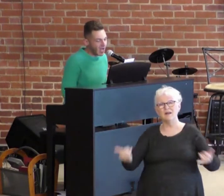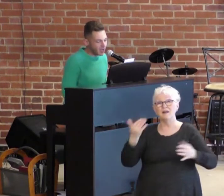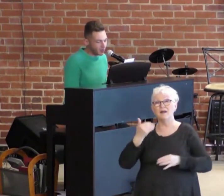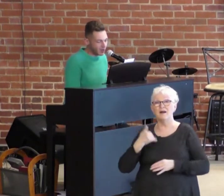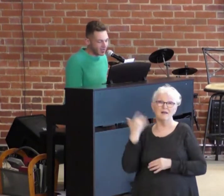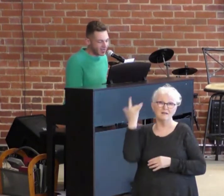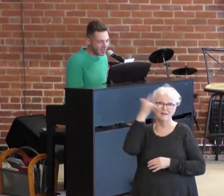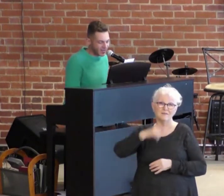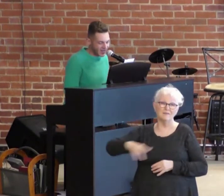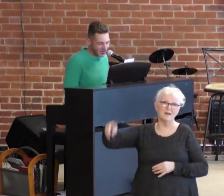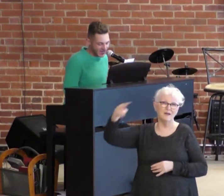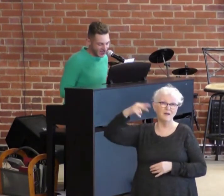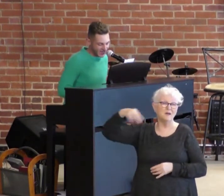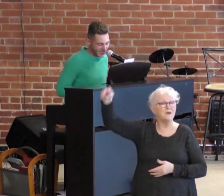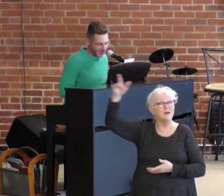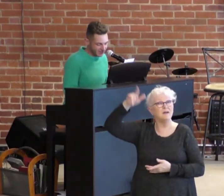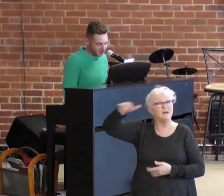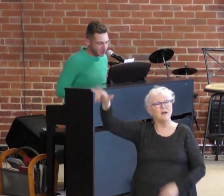I'll fly away.